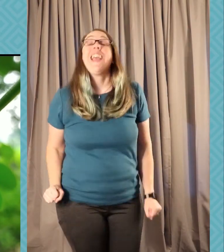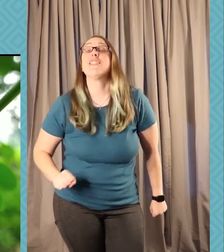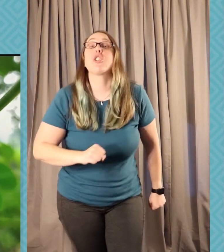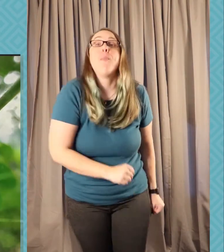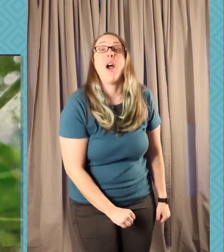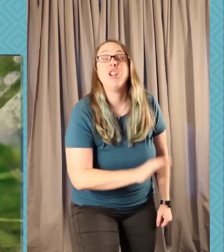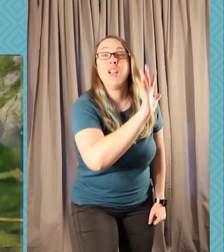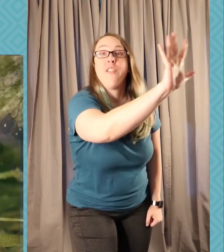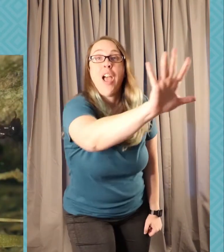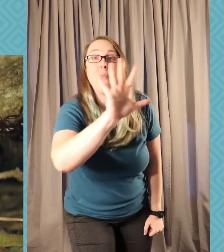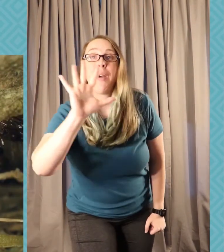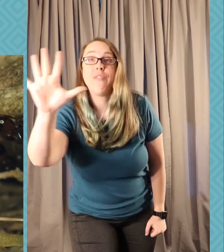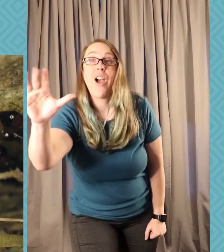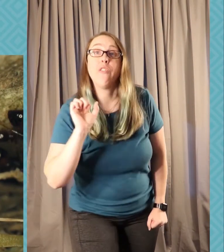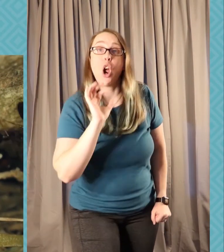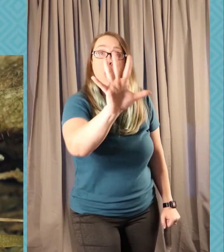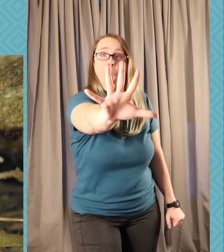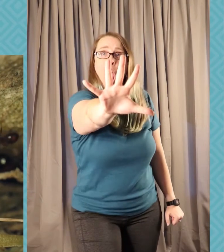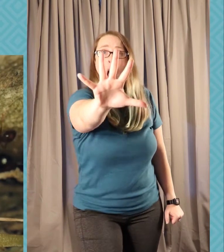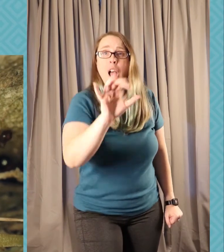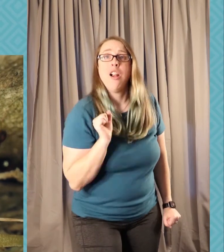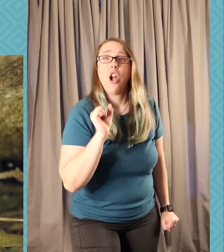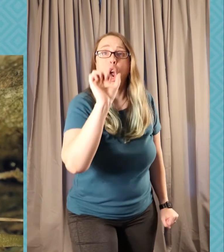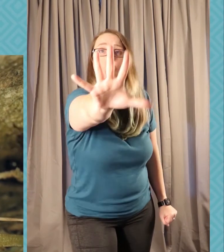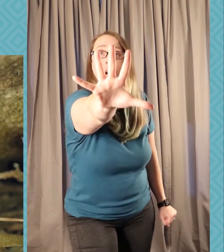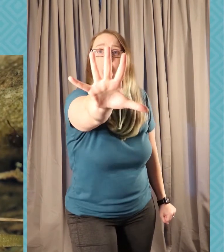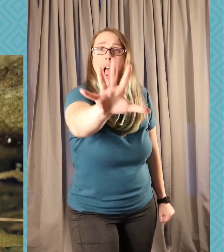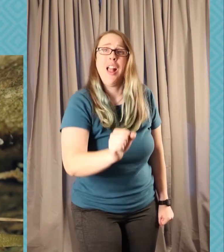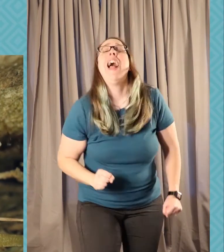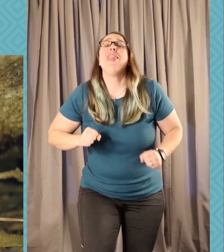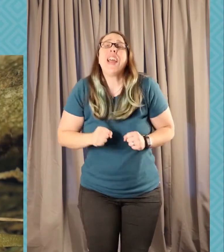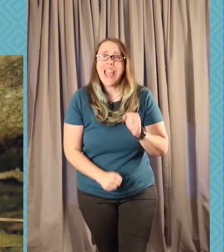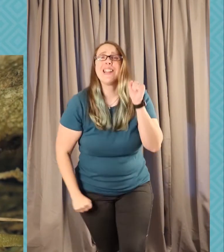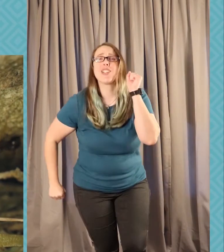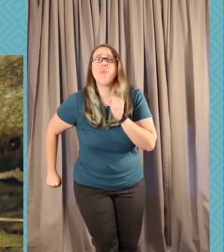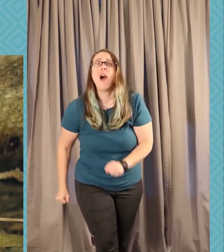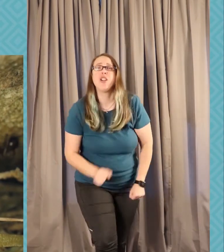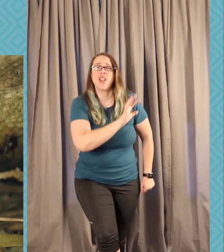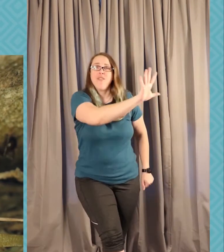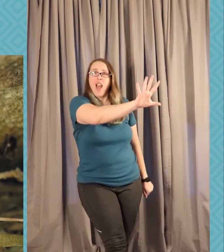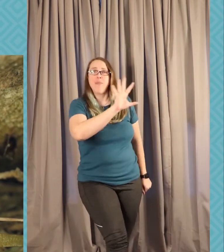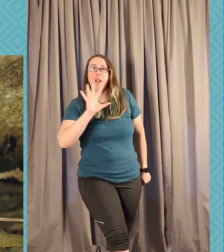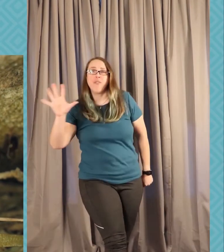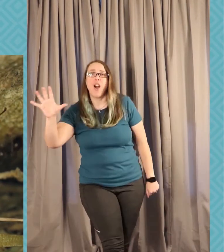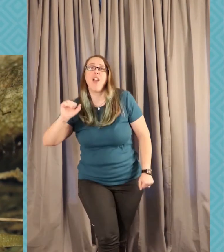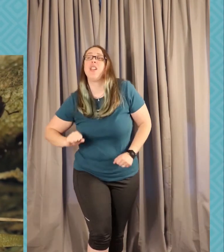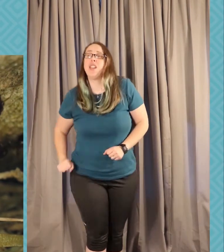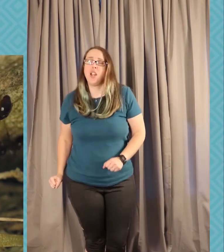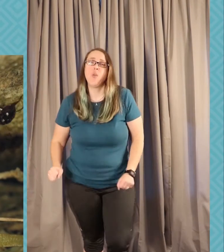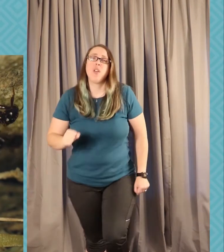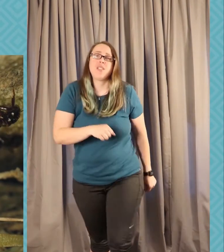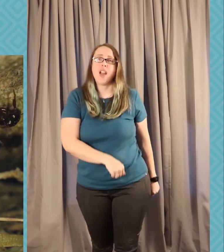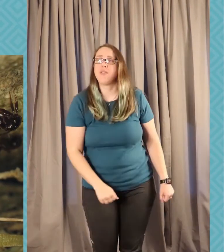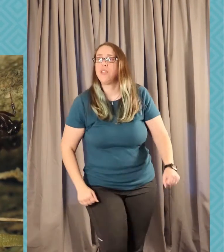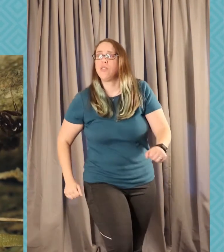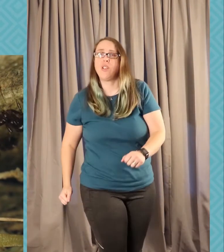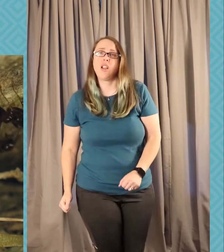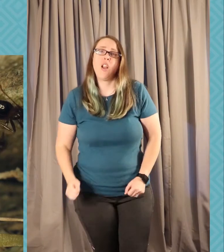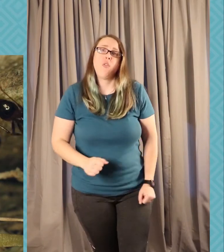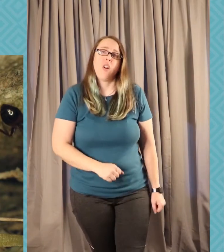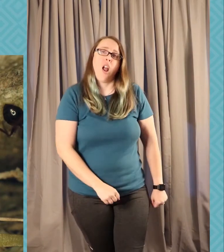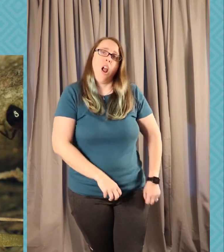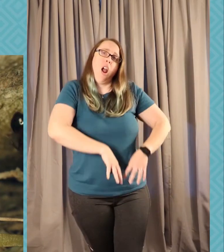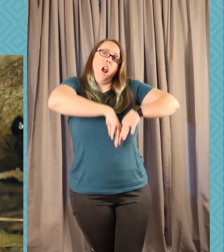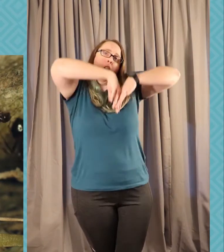The ants go marching five by five hurrah hurrah. The ants go marching five by five. The little ones stop to